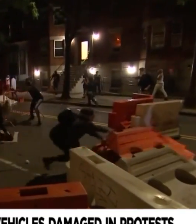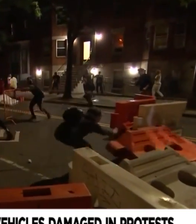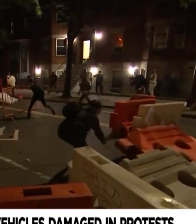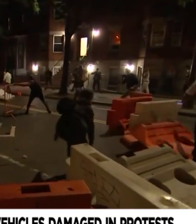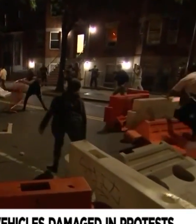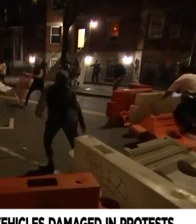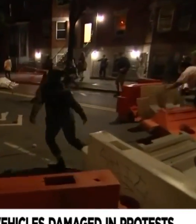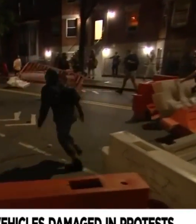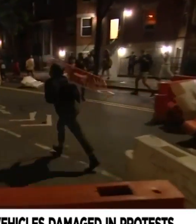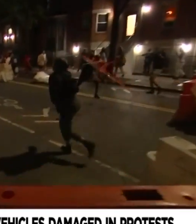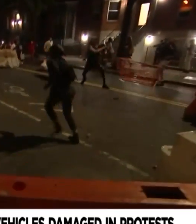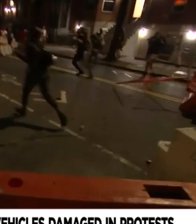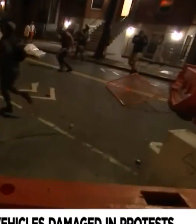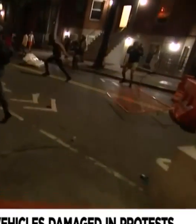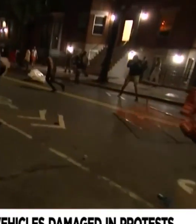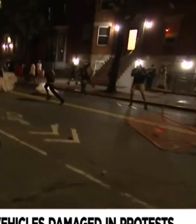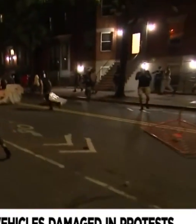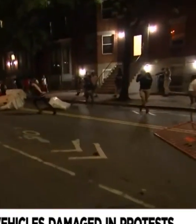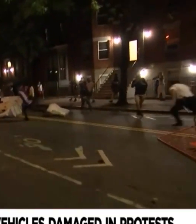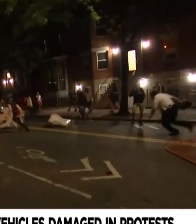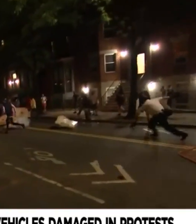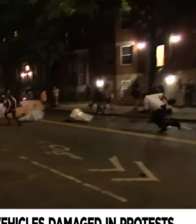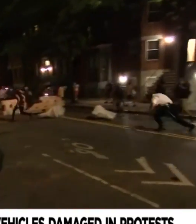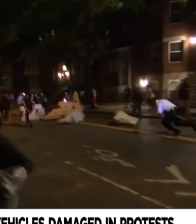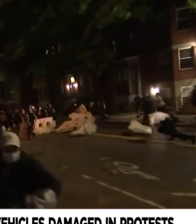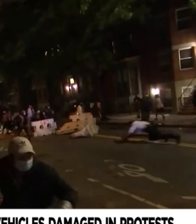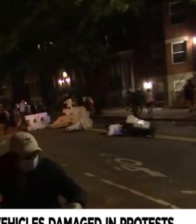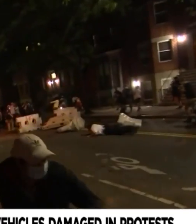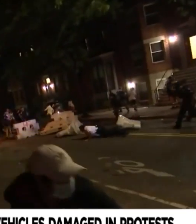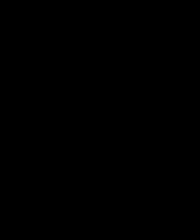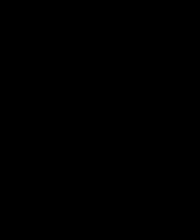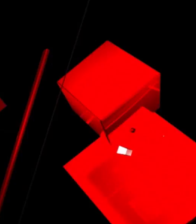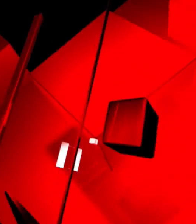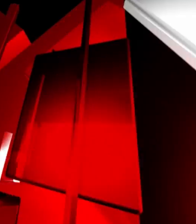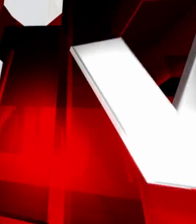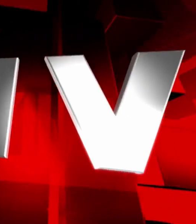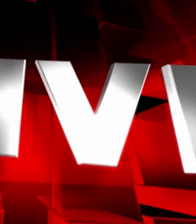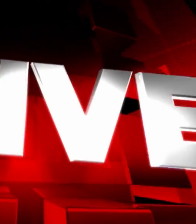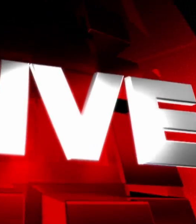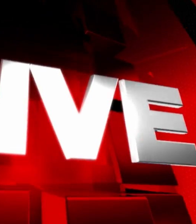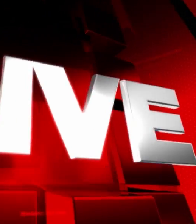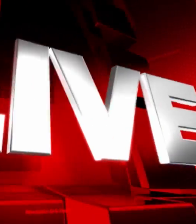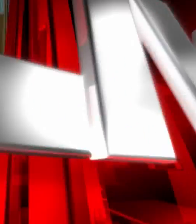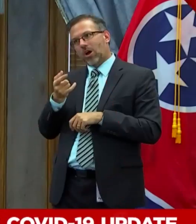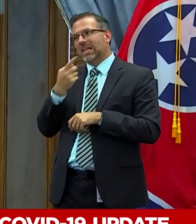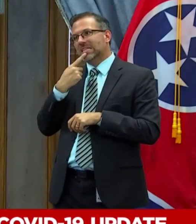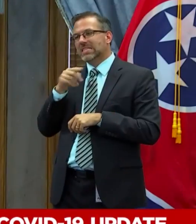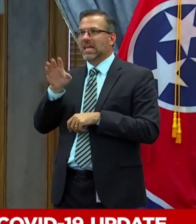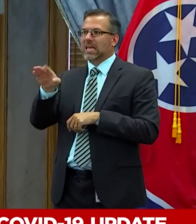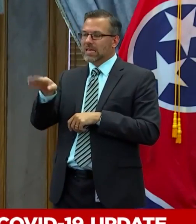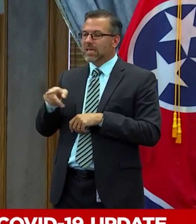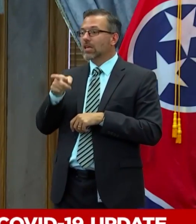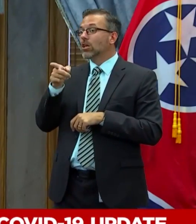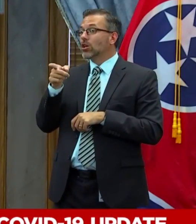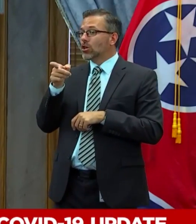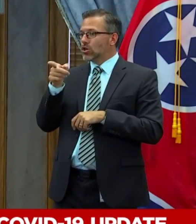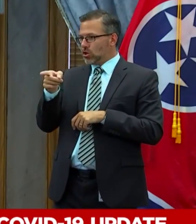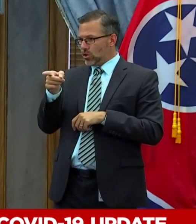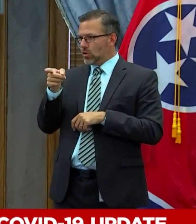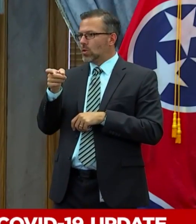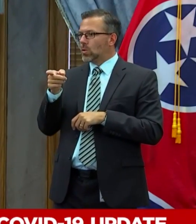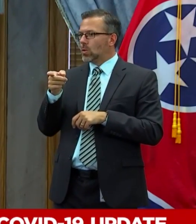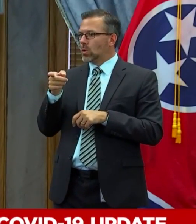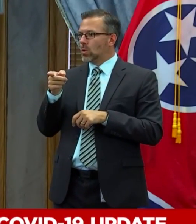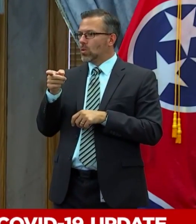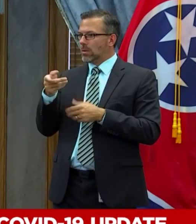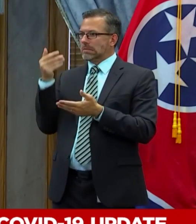damage. Most, though, are back in service. And we will be right back. Hey, you've been identified as a close contact